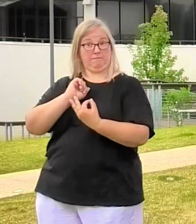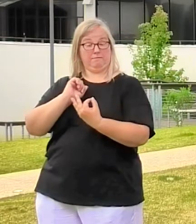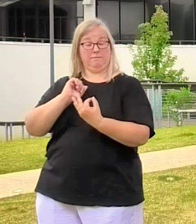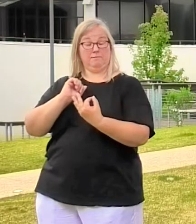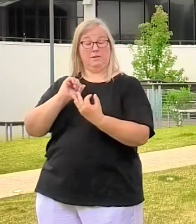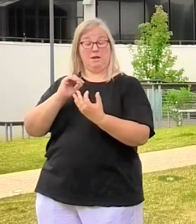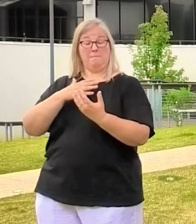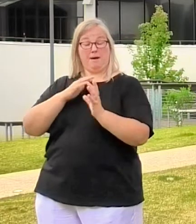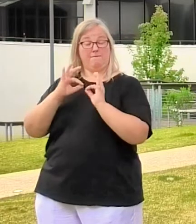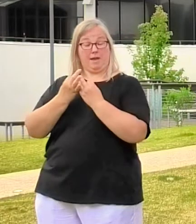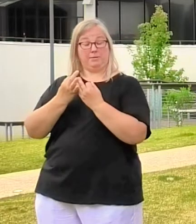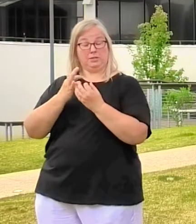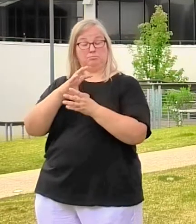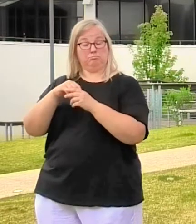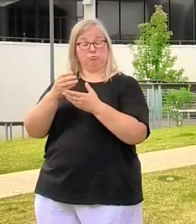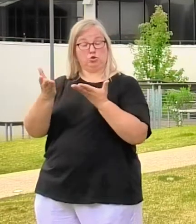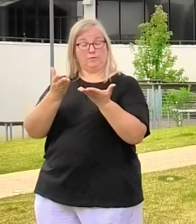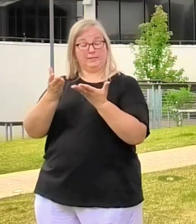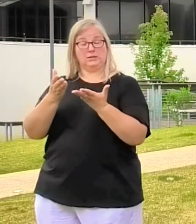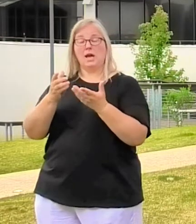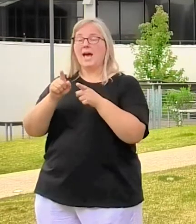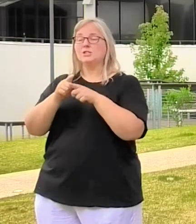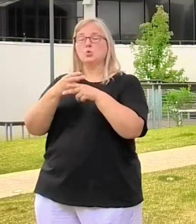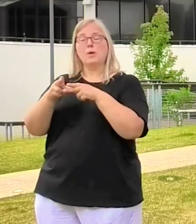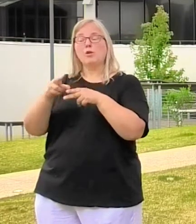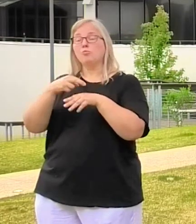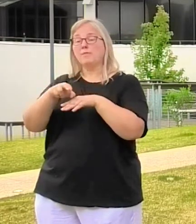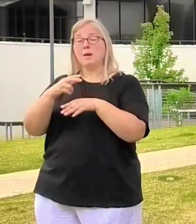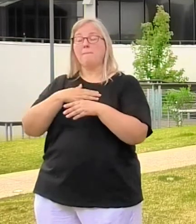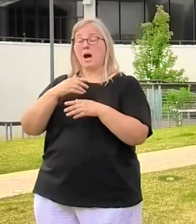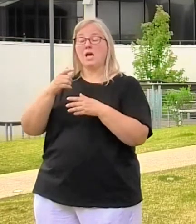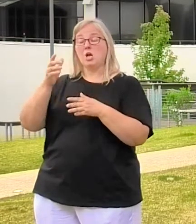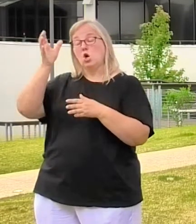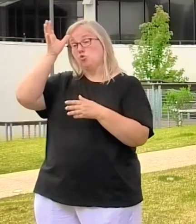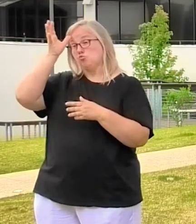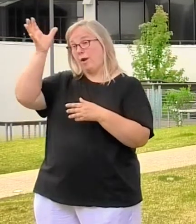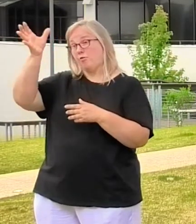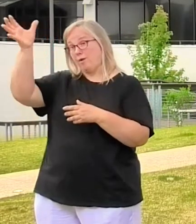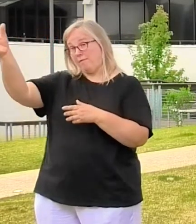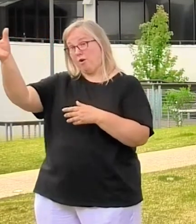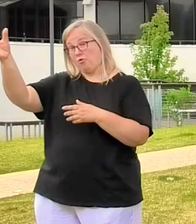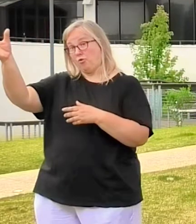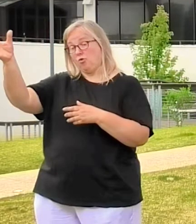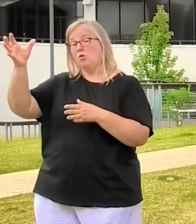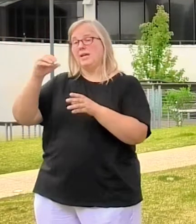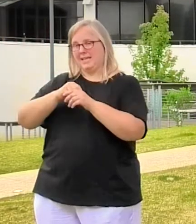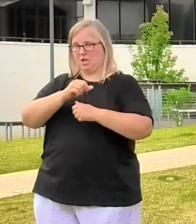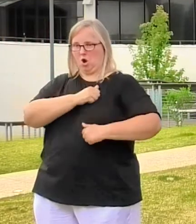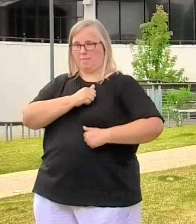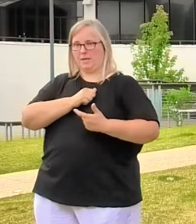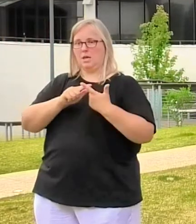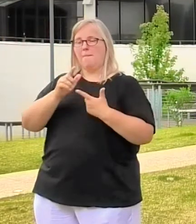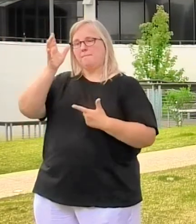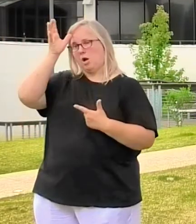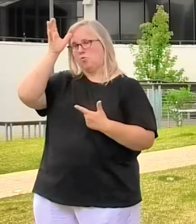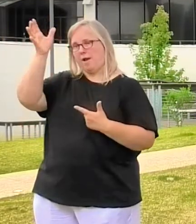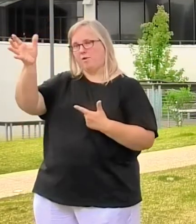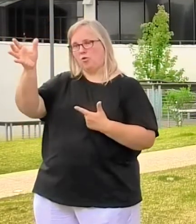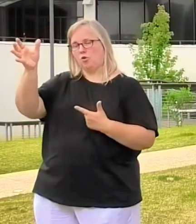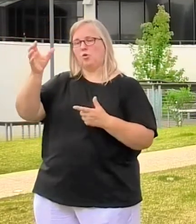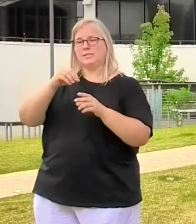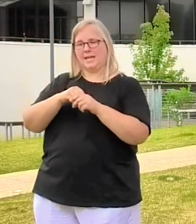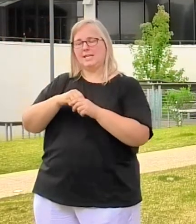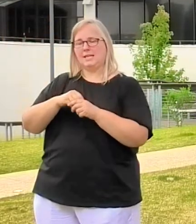service, and as quick reference, my great-grandfather was in the Army. My grandfather was in the Air Force.